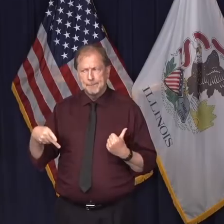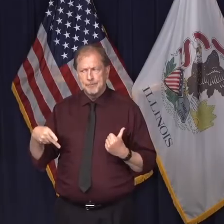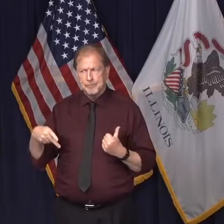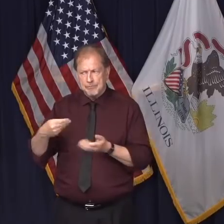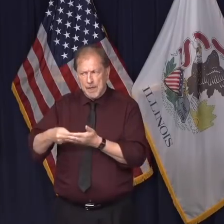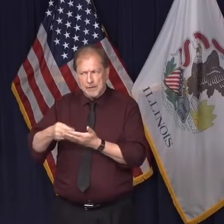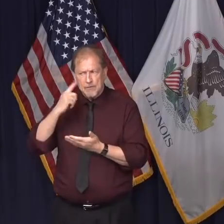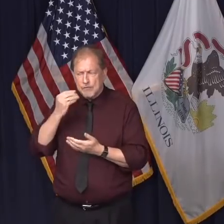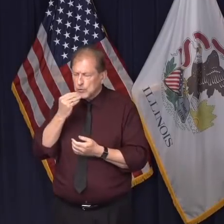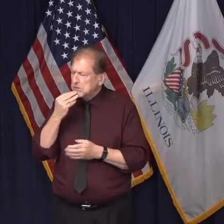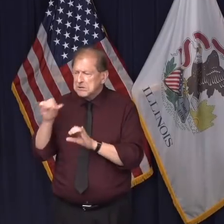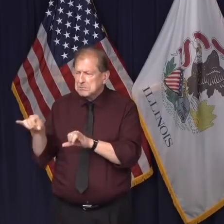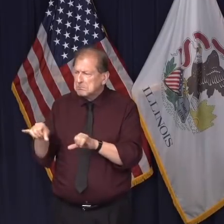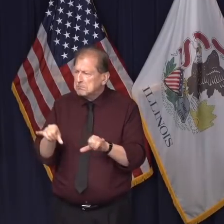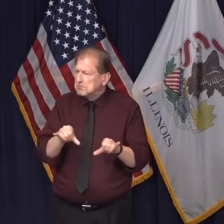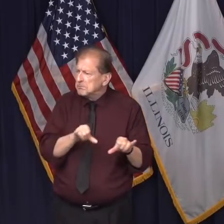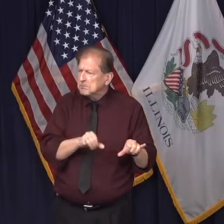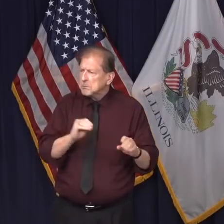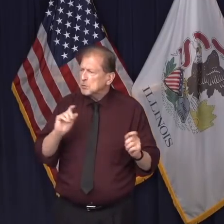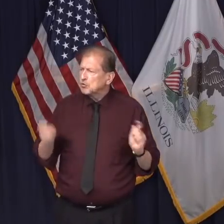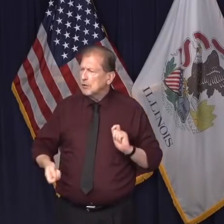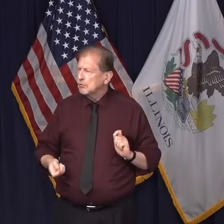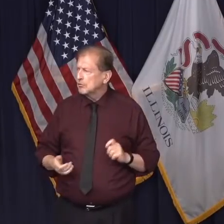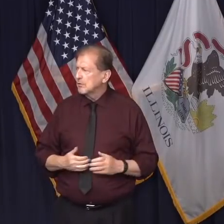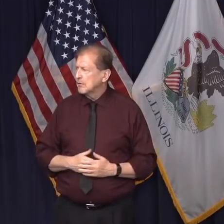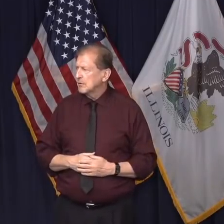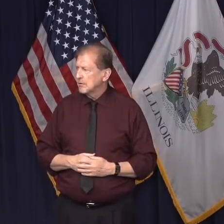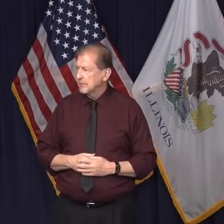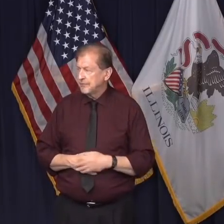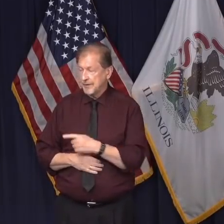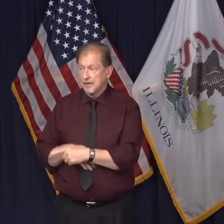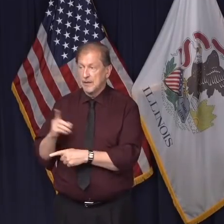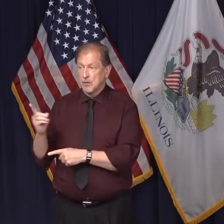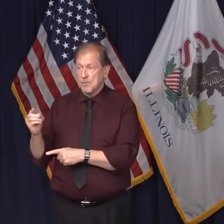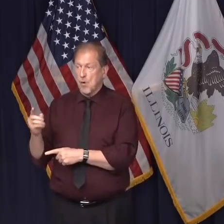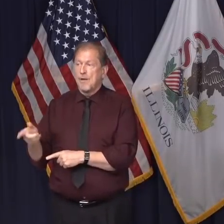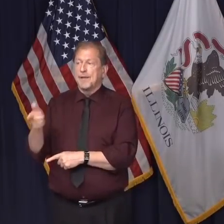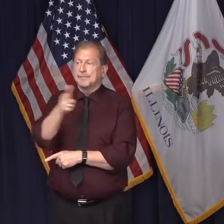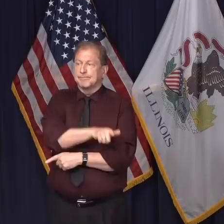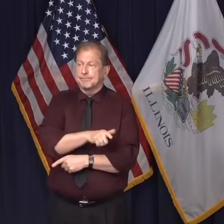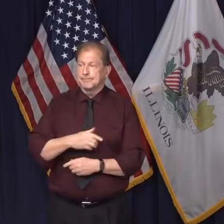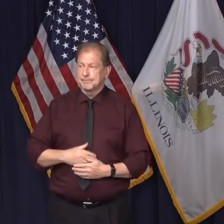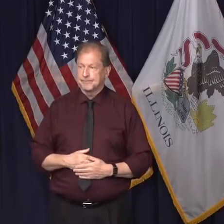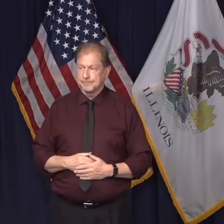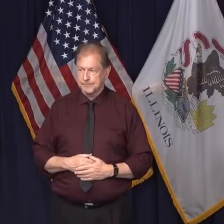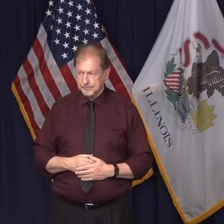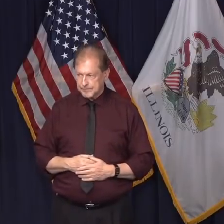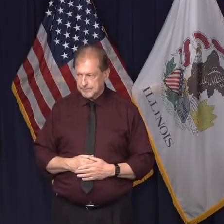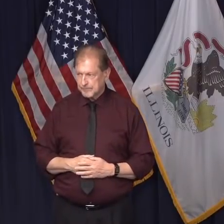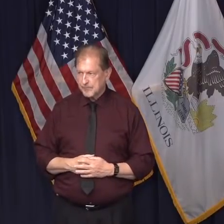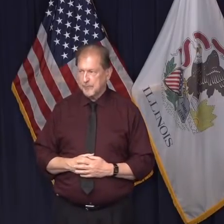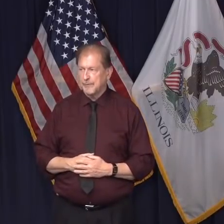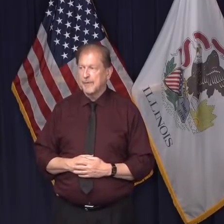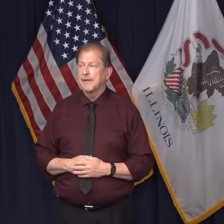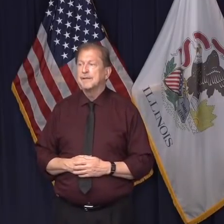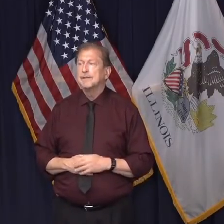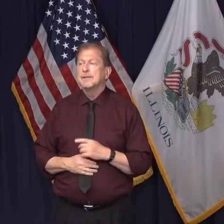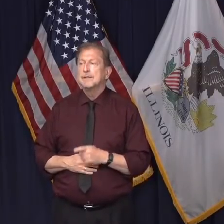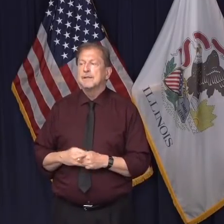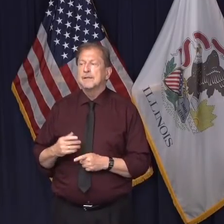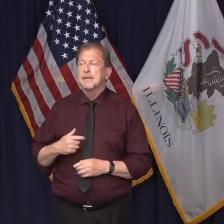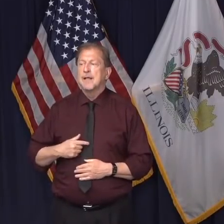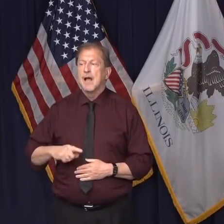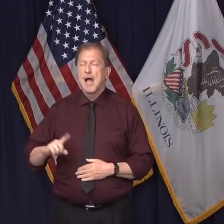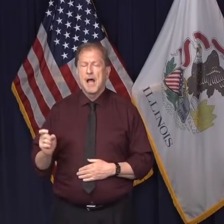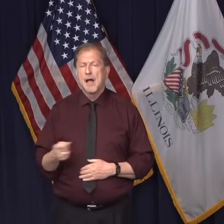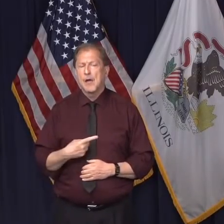that we're continuing on as we have. Okay. This Tina, question. I'll give you one more and then we'll go to Chris. Sure. It's a little twofer, but it's a casual question from Rich